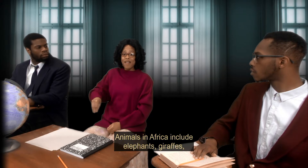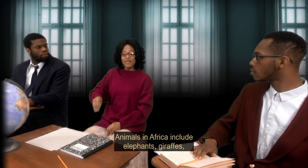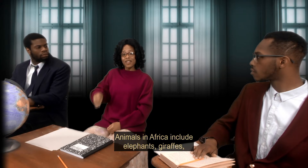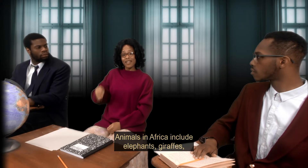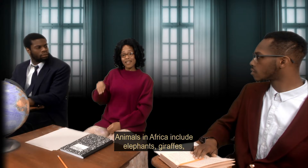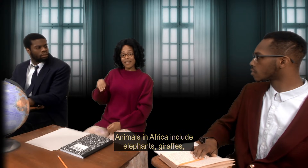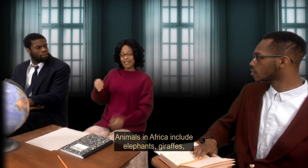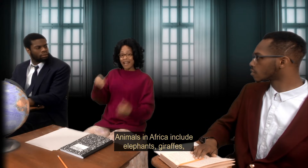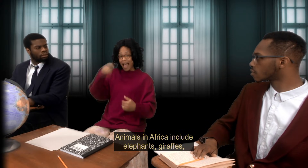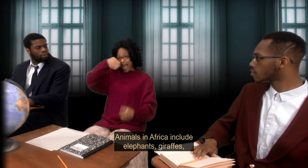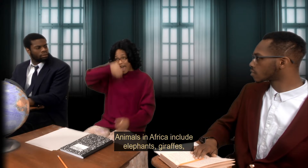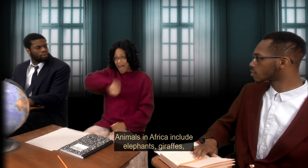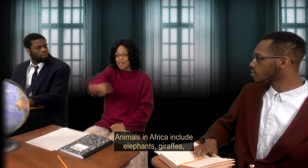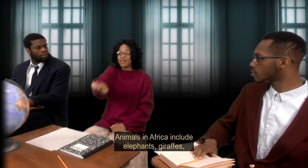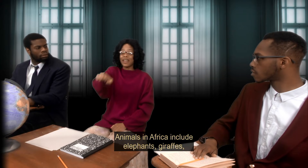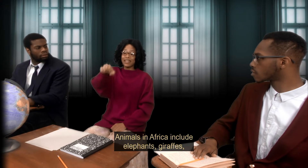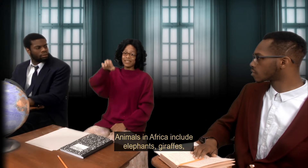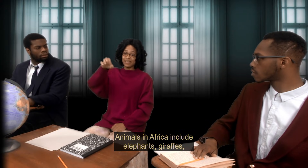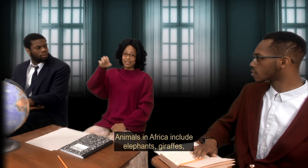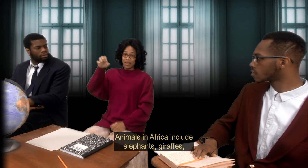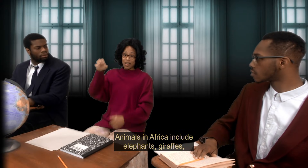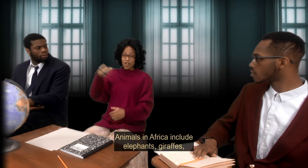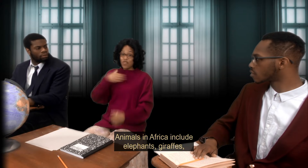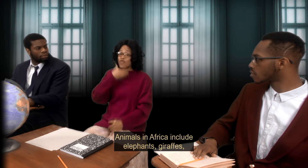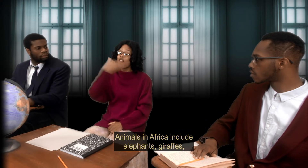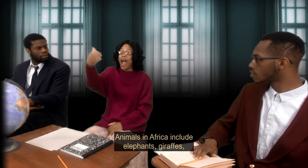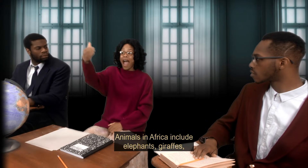Animals in Africa include elephants, giraffes,